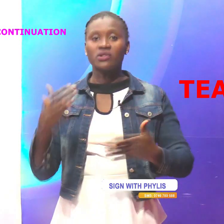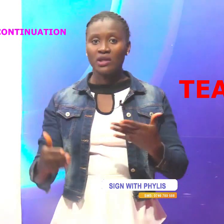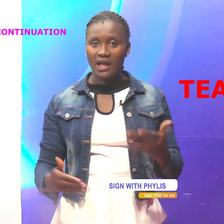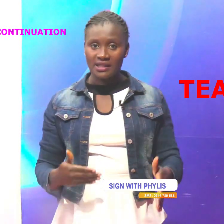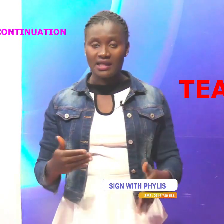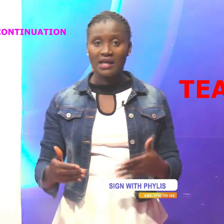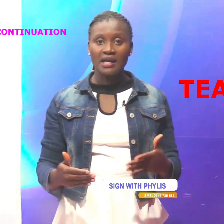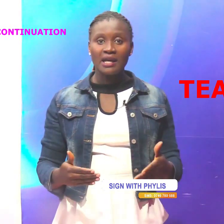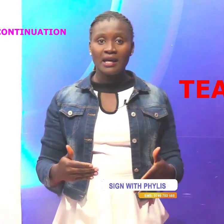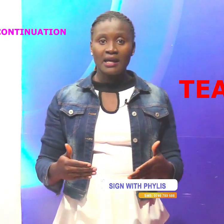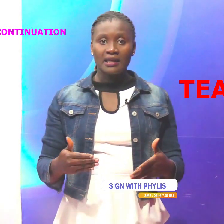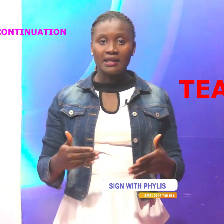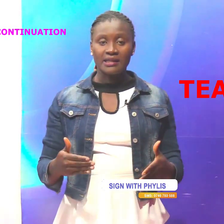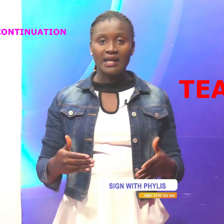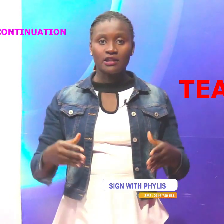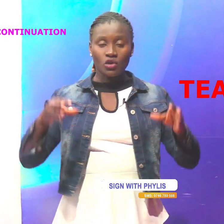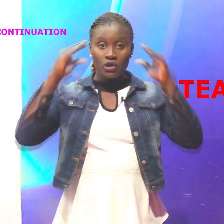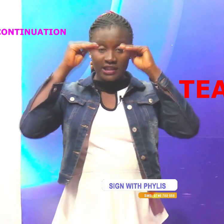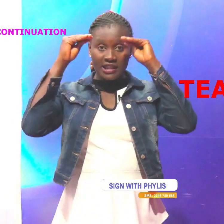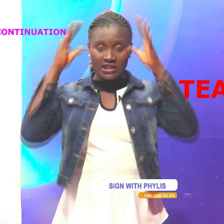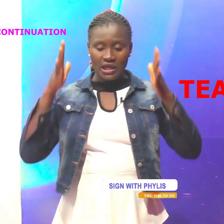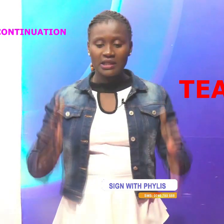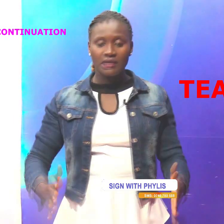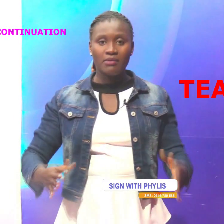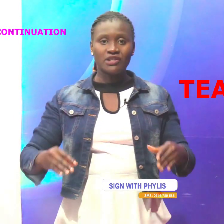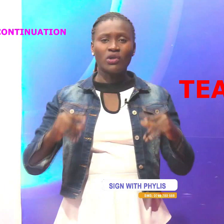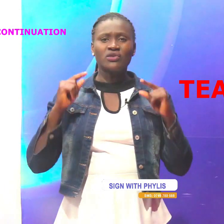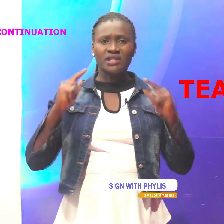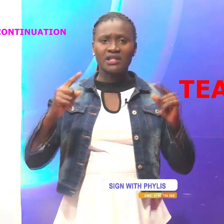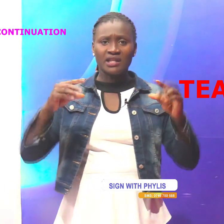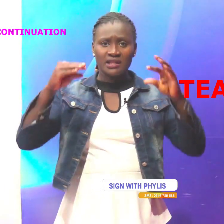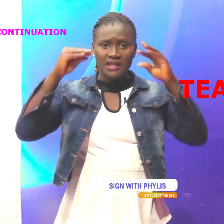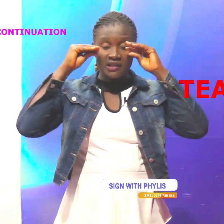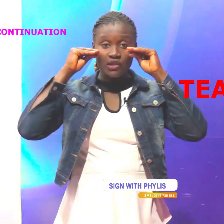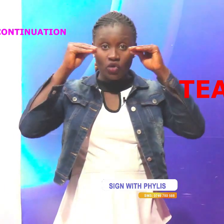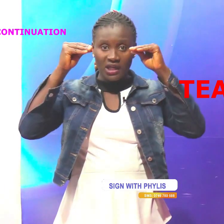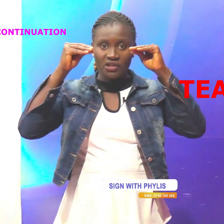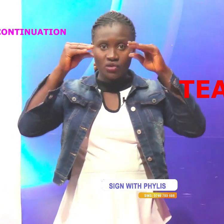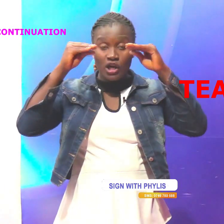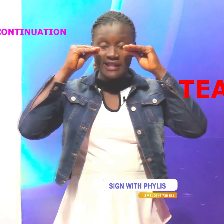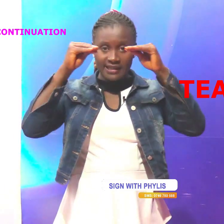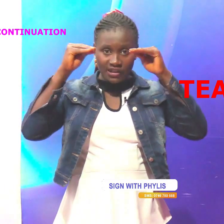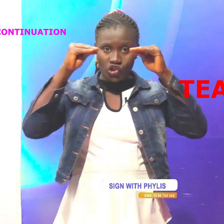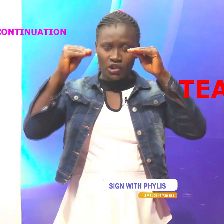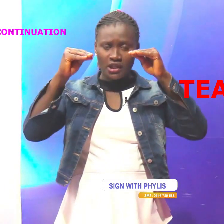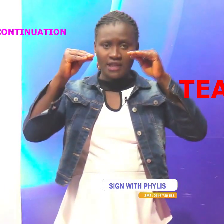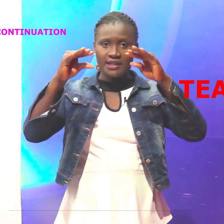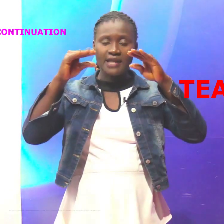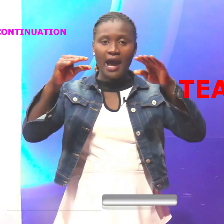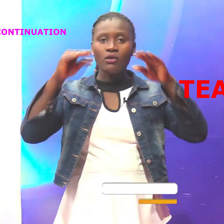personalize the sign. So teacher. But when you teach, it's just the knowledge. So teach. This is how